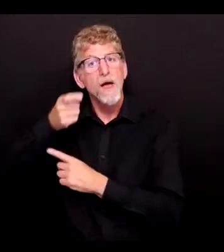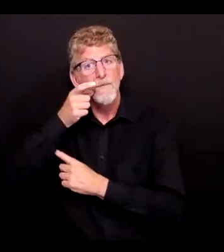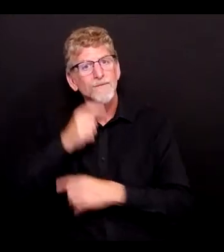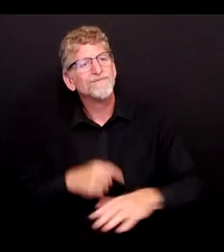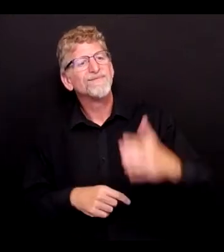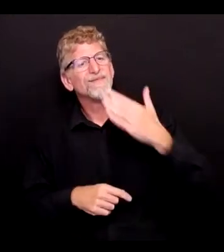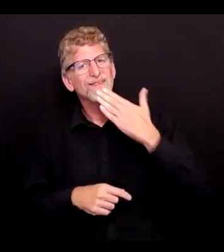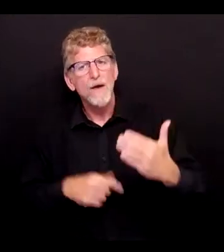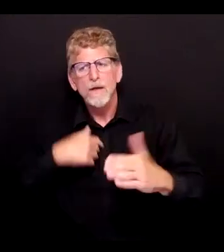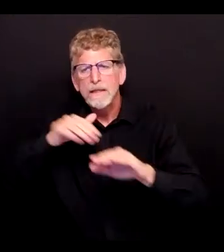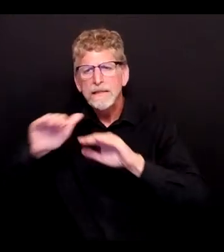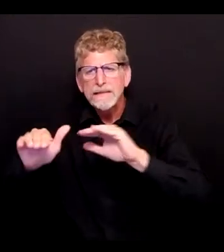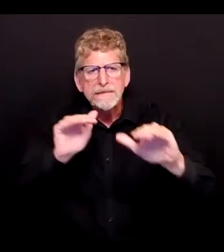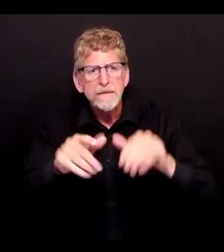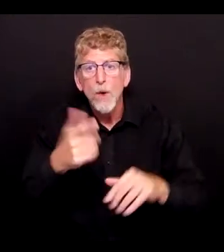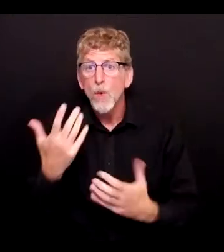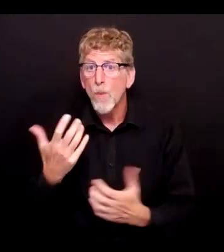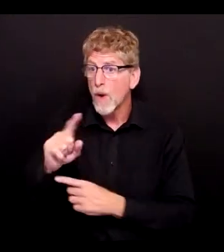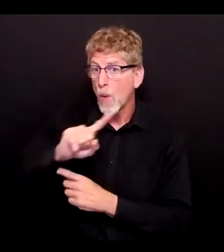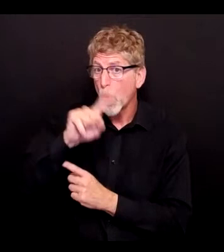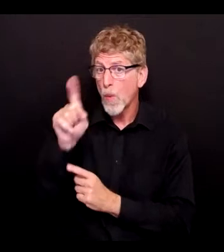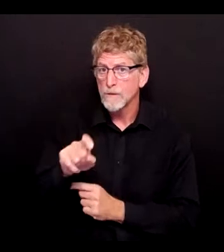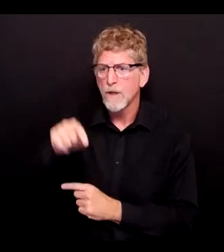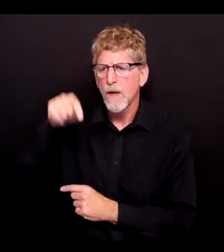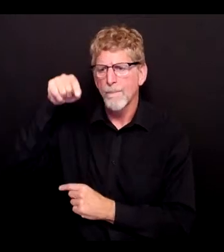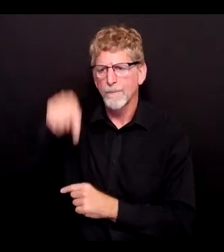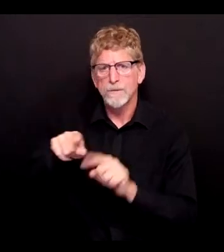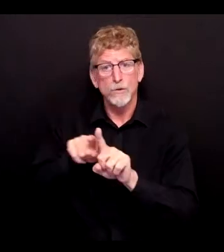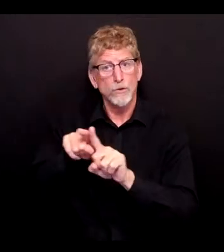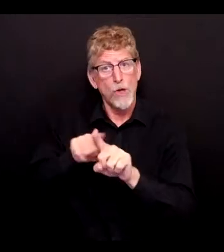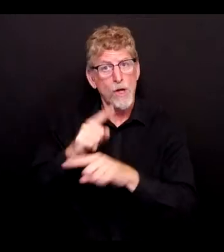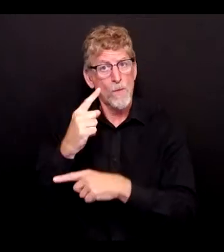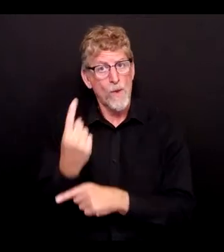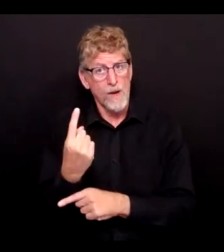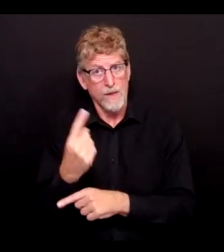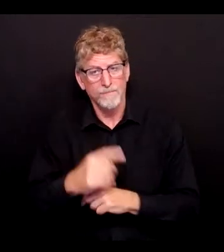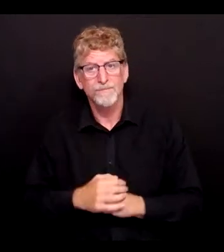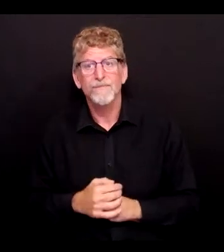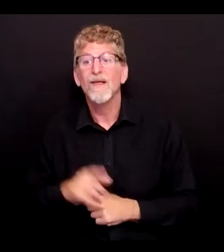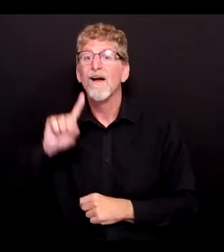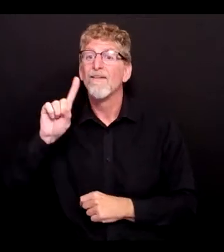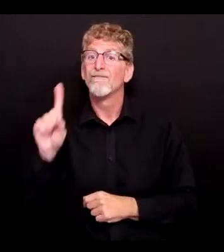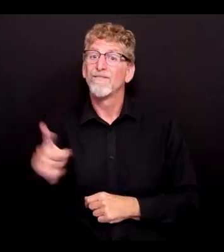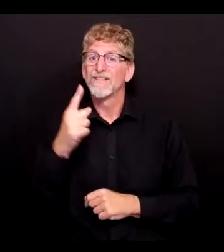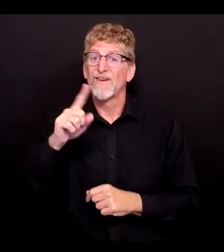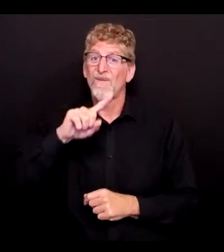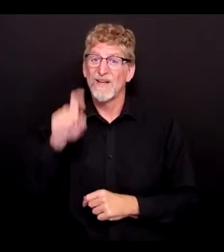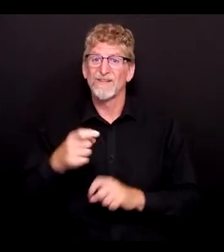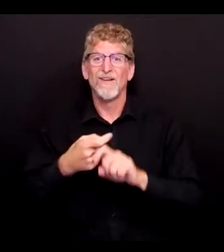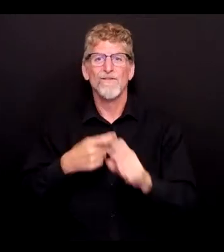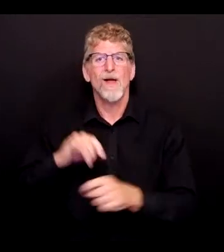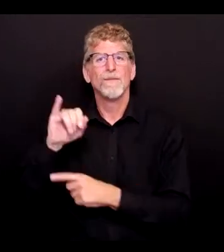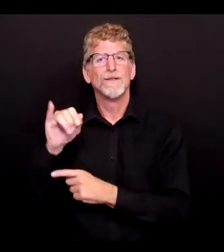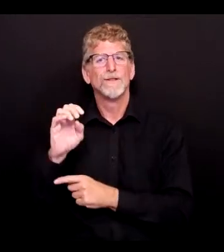press *1. Our first question comes from the line of Jeremy Olson of Star Tribune. Your line is